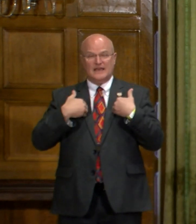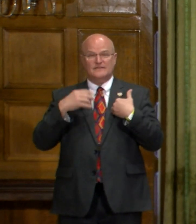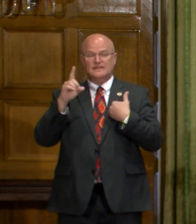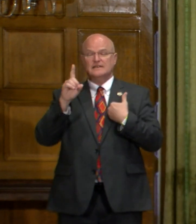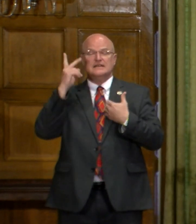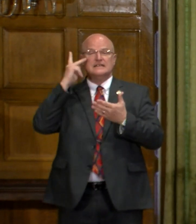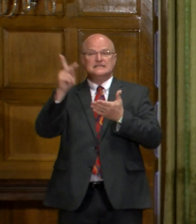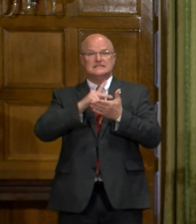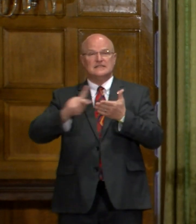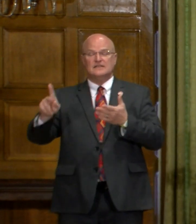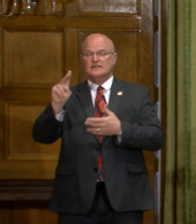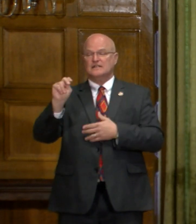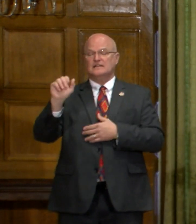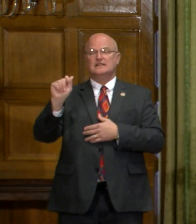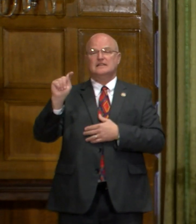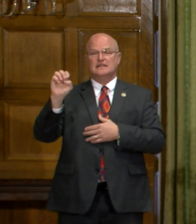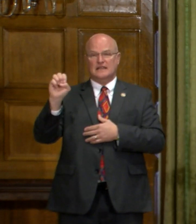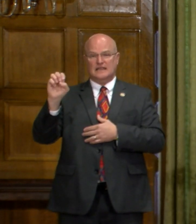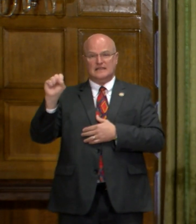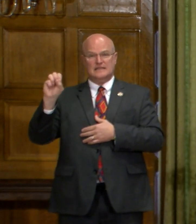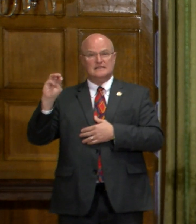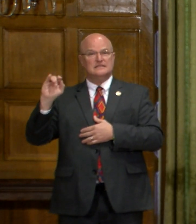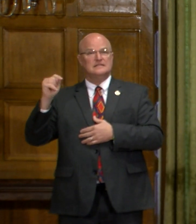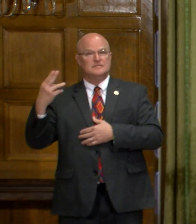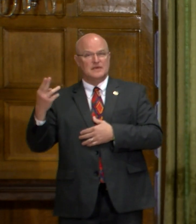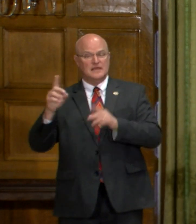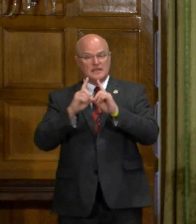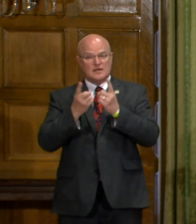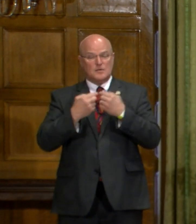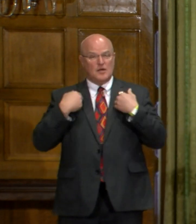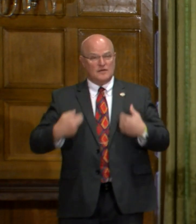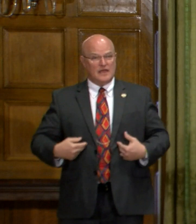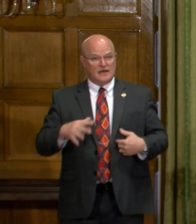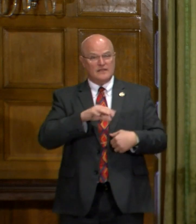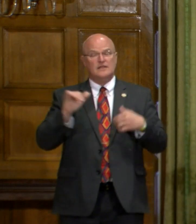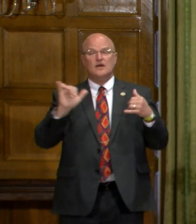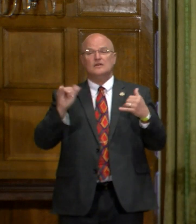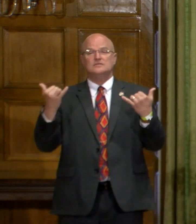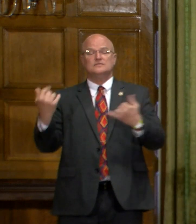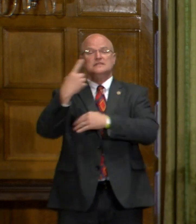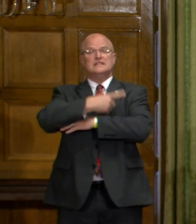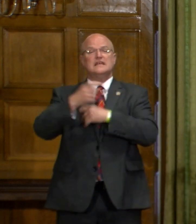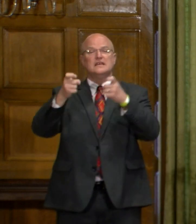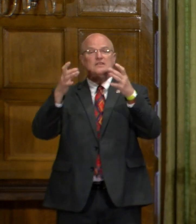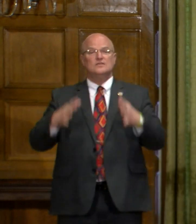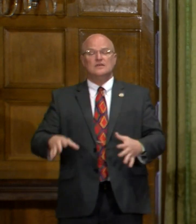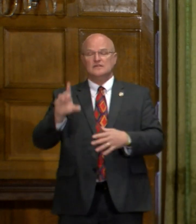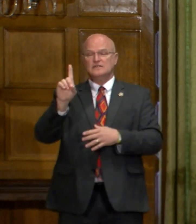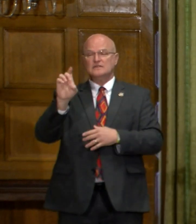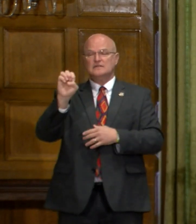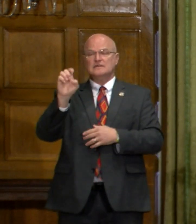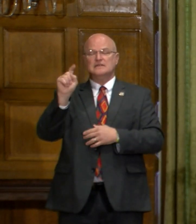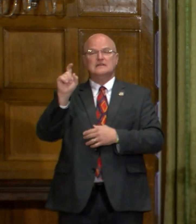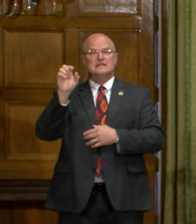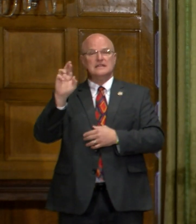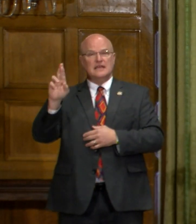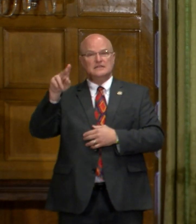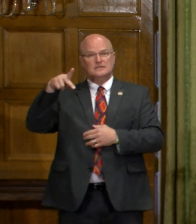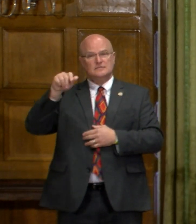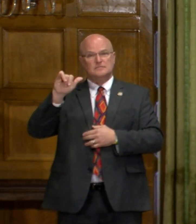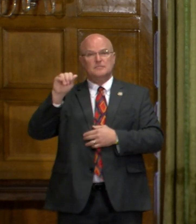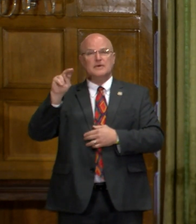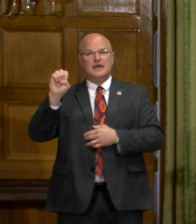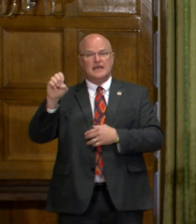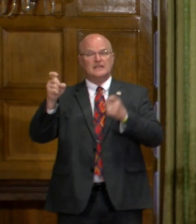by Secretary Nate Smith, the Department of Health, but also today Director Dexter Payne, the Director